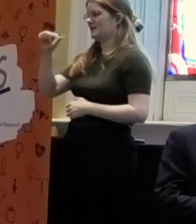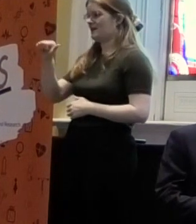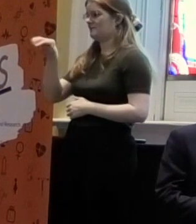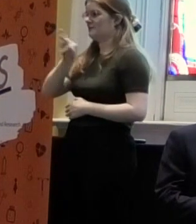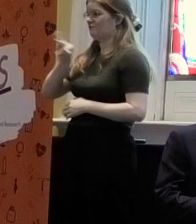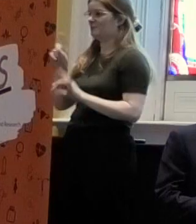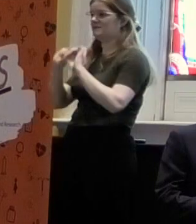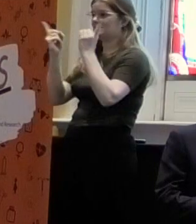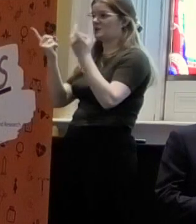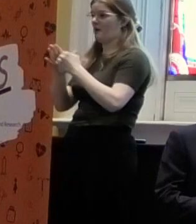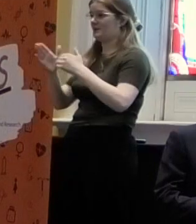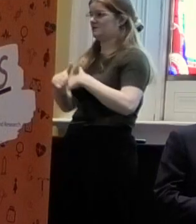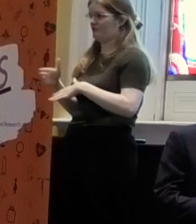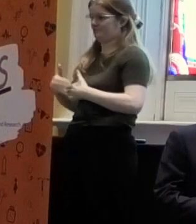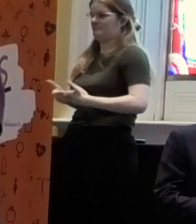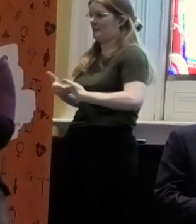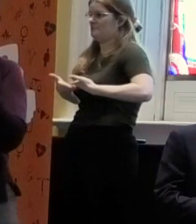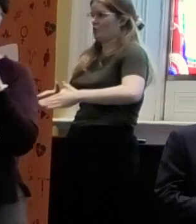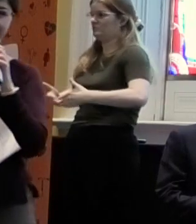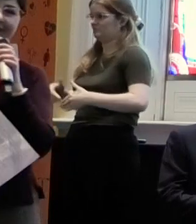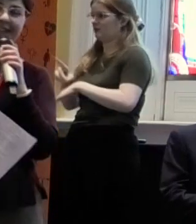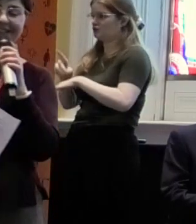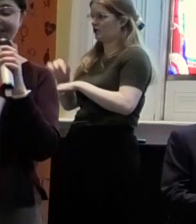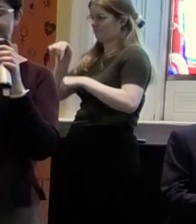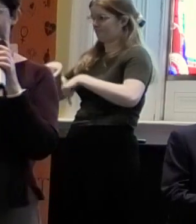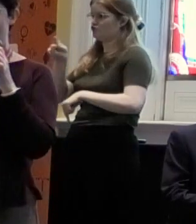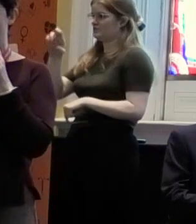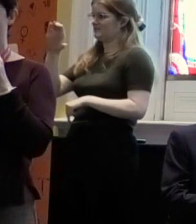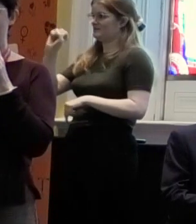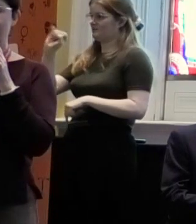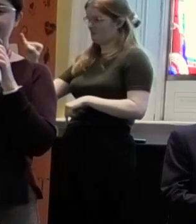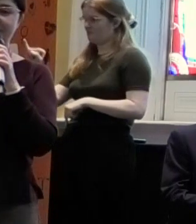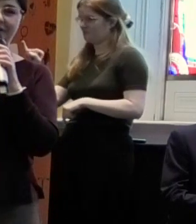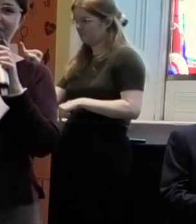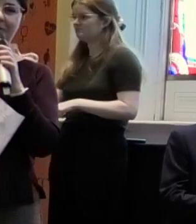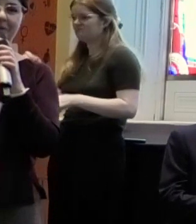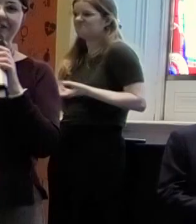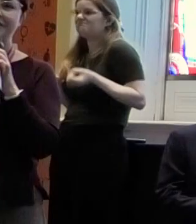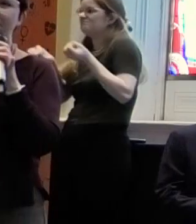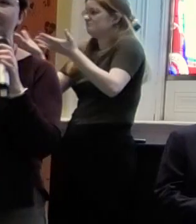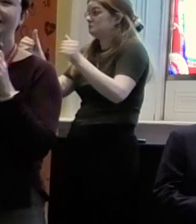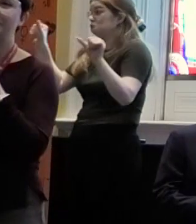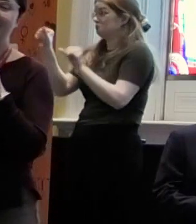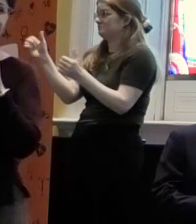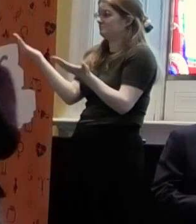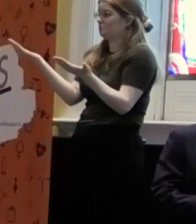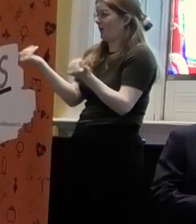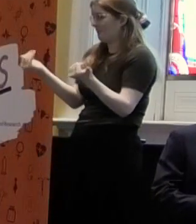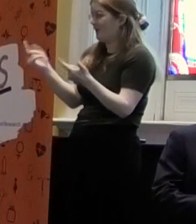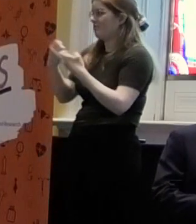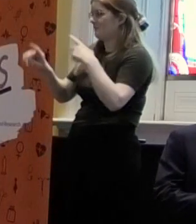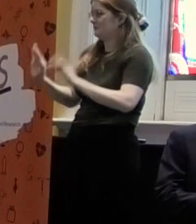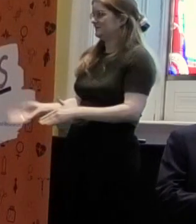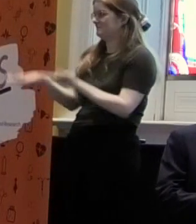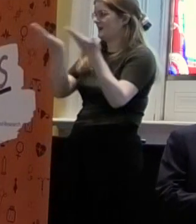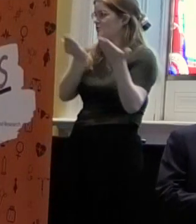the Department of Obstetrics and Gynaecology of the RCSI. Just giving you a brief welcome and then hand it over